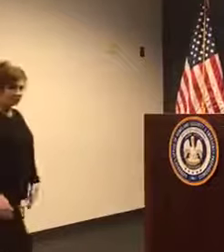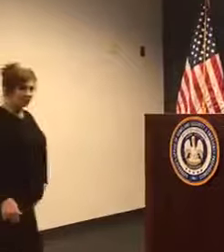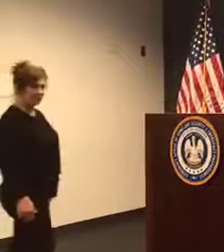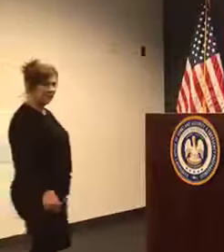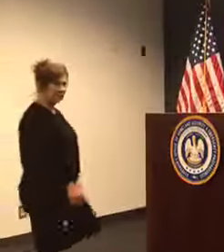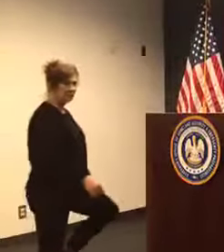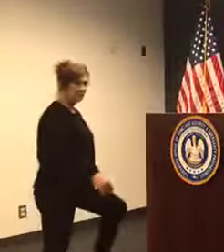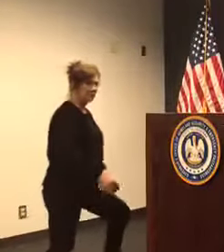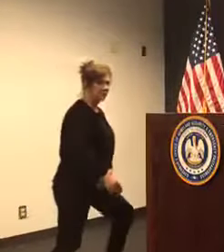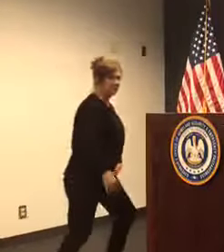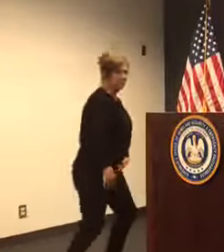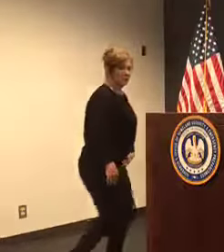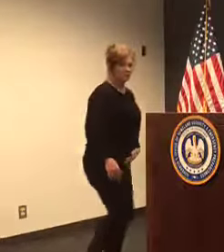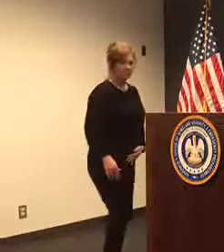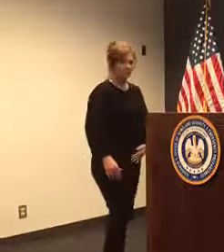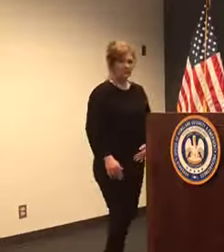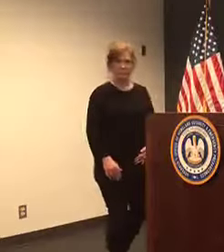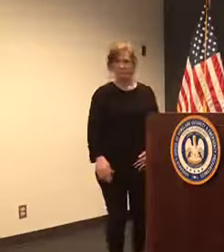Let's go.